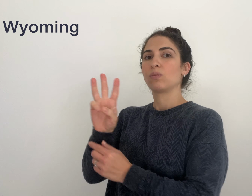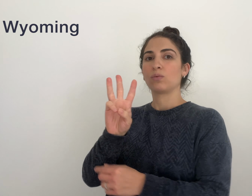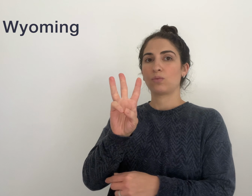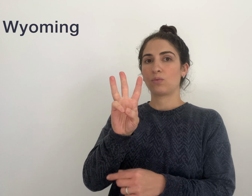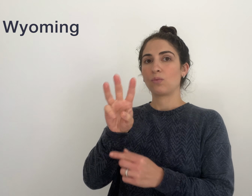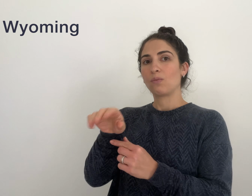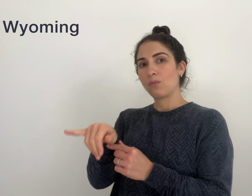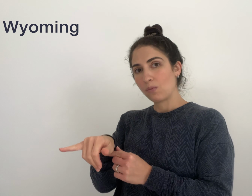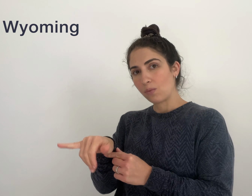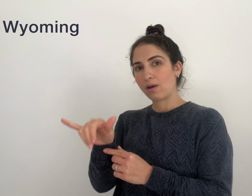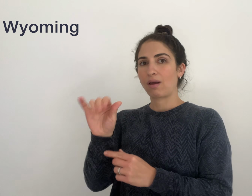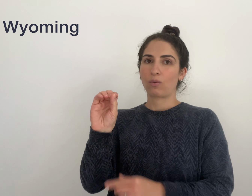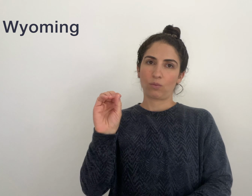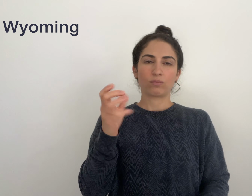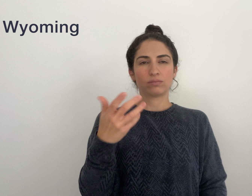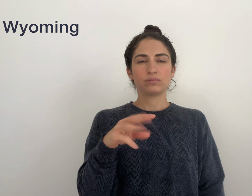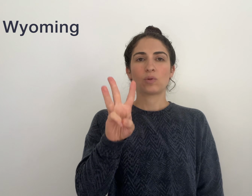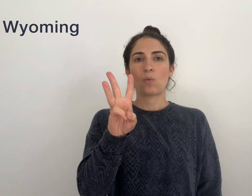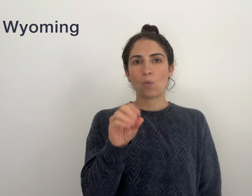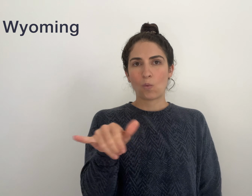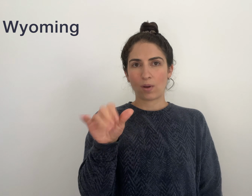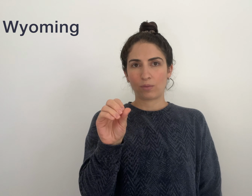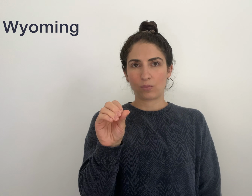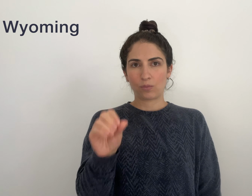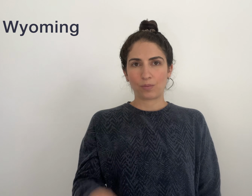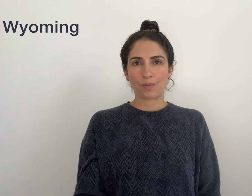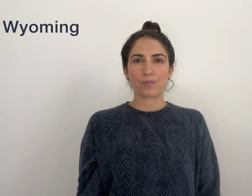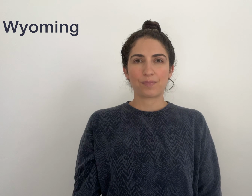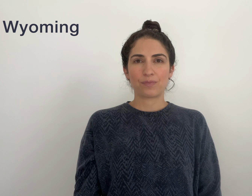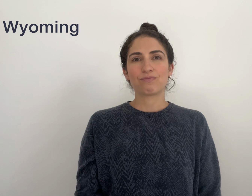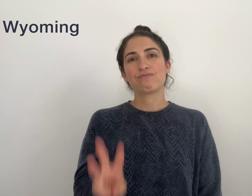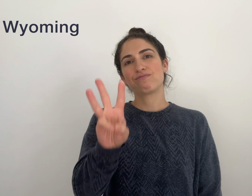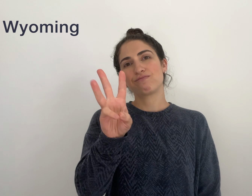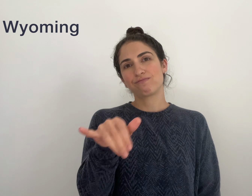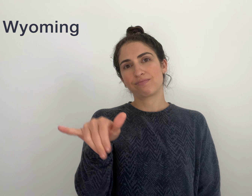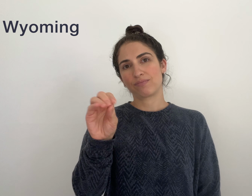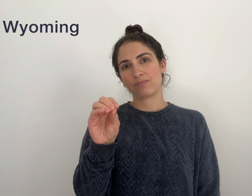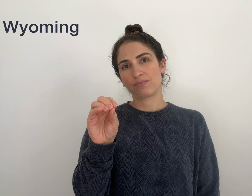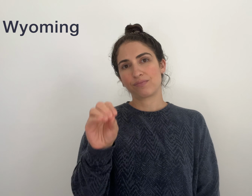You can sort of use that movement where the Y goes down and spell it quickly. Wyoming.